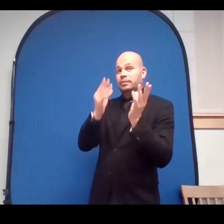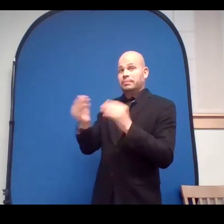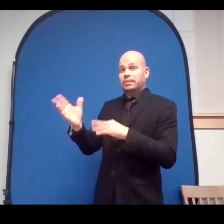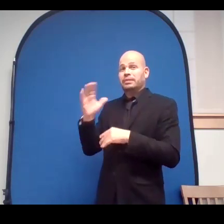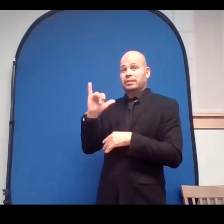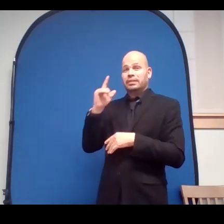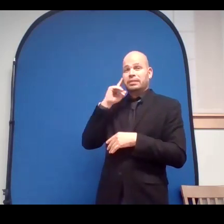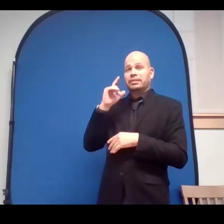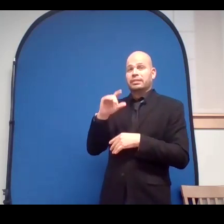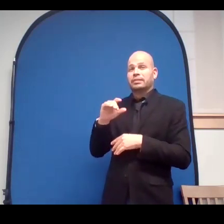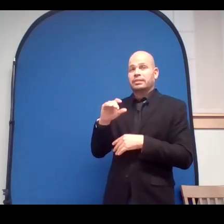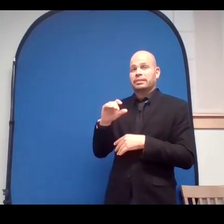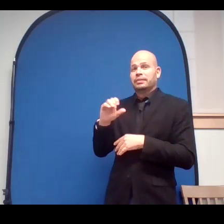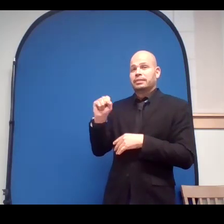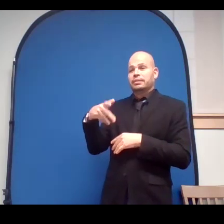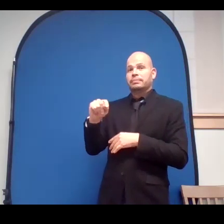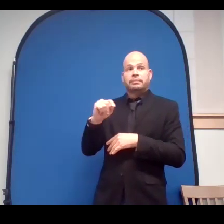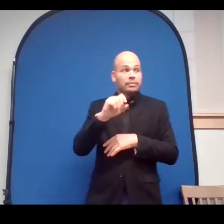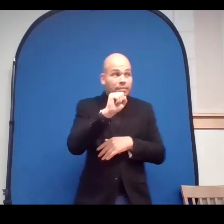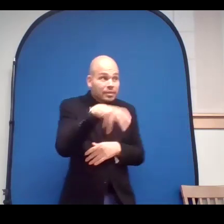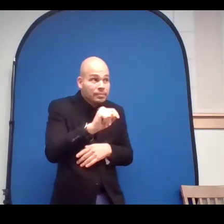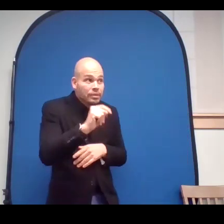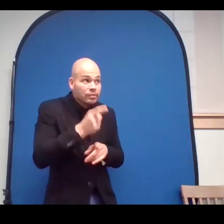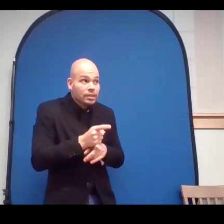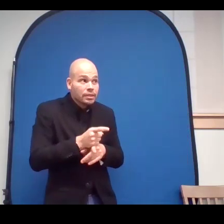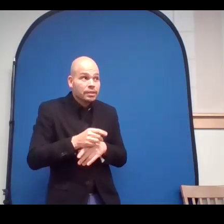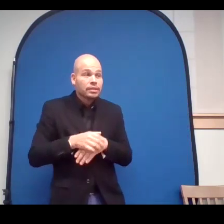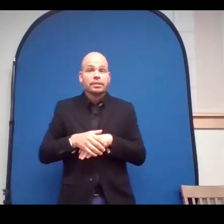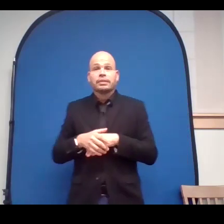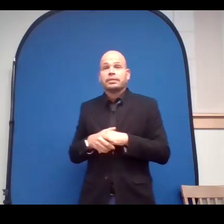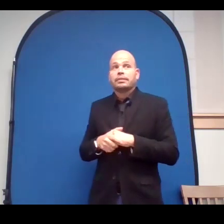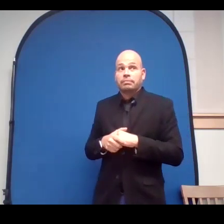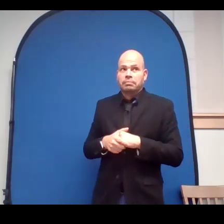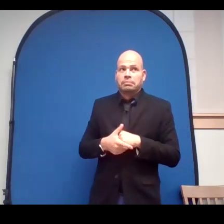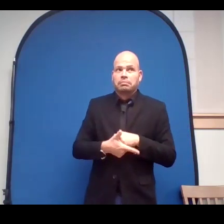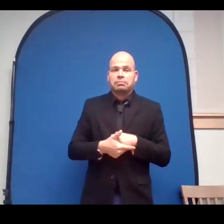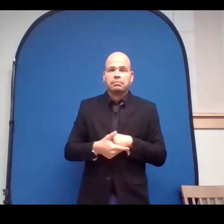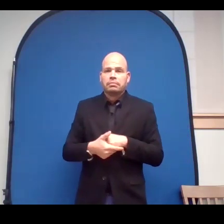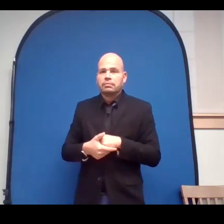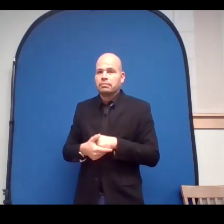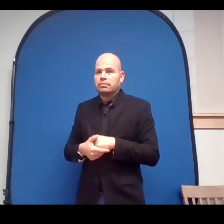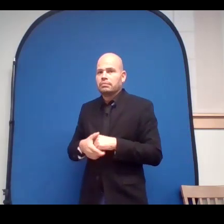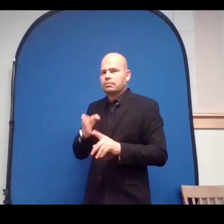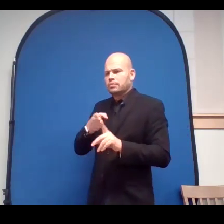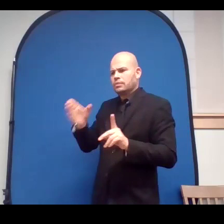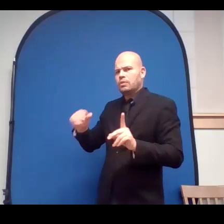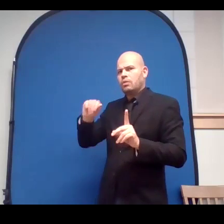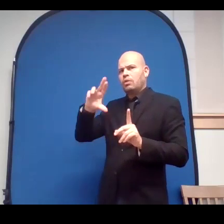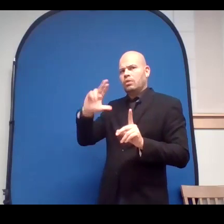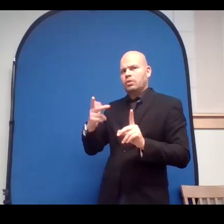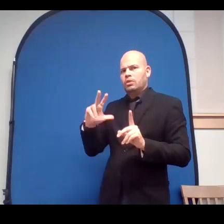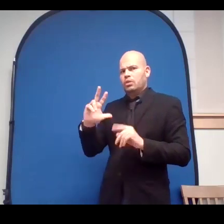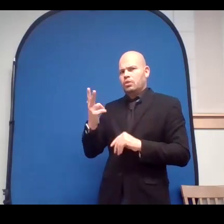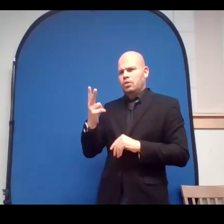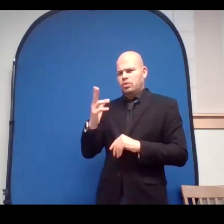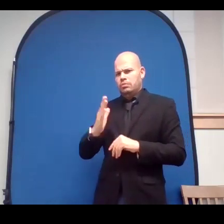September. Yes, sir. So after July, or after August 3rd, when he was released from Four Winds,